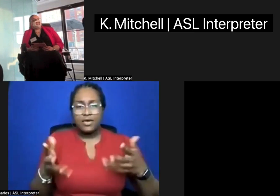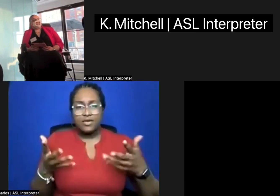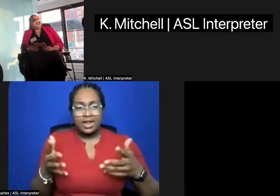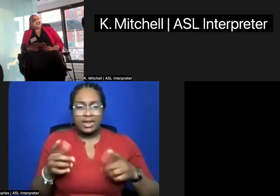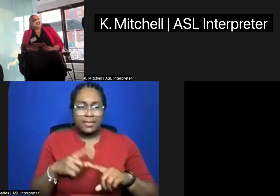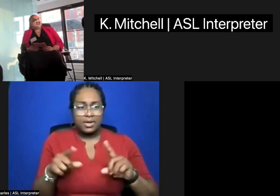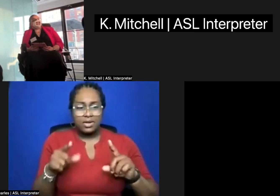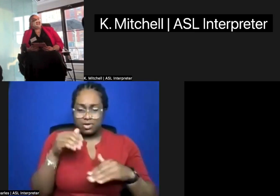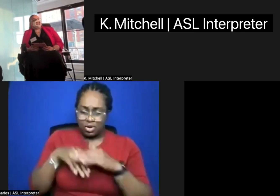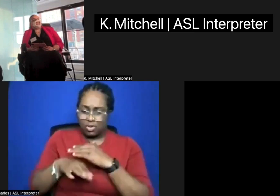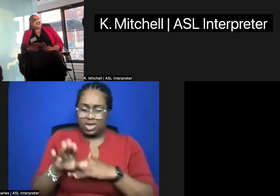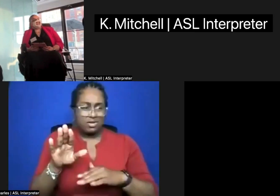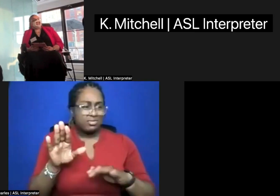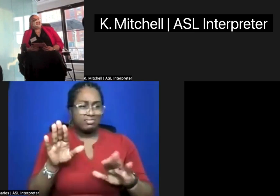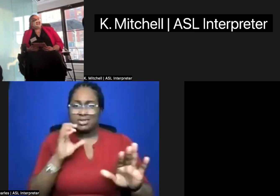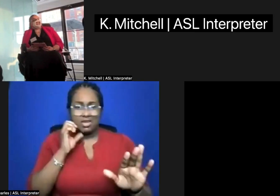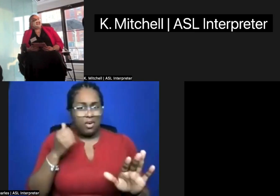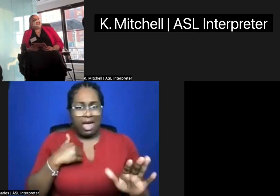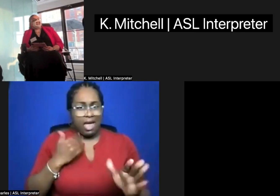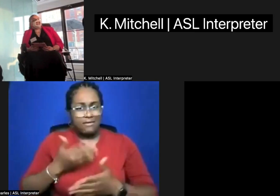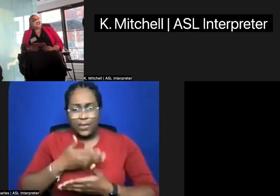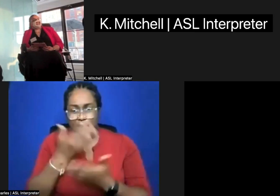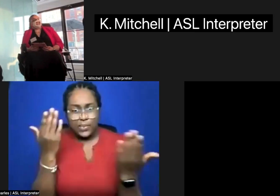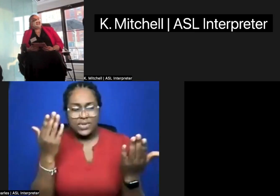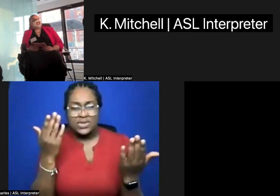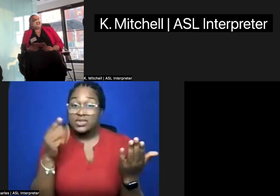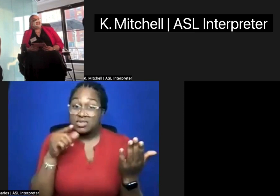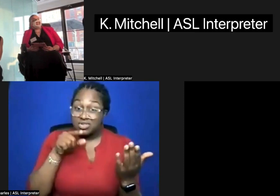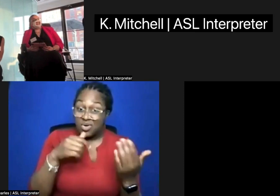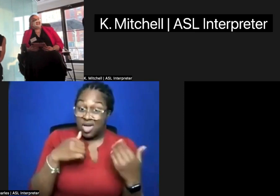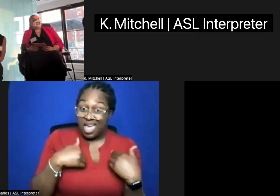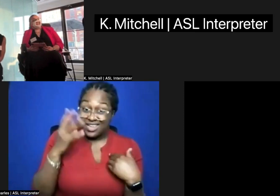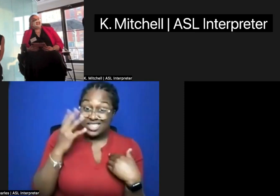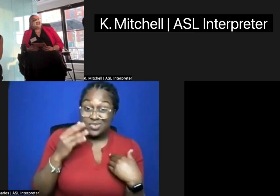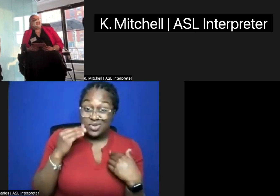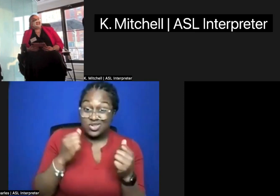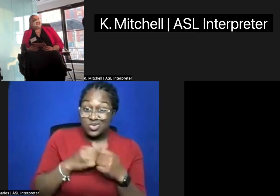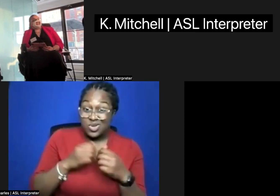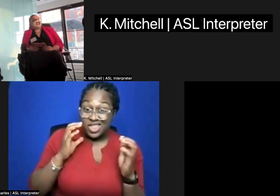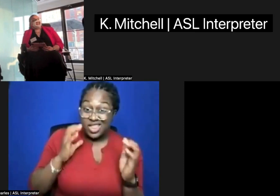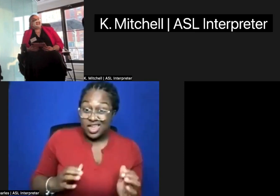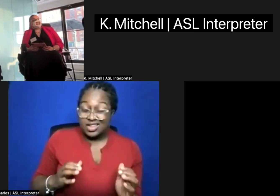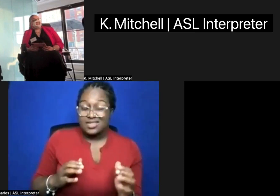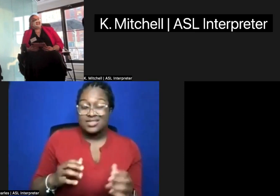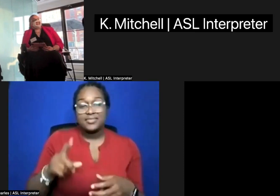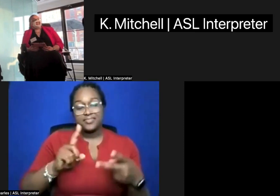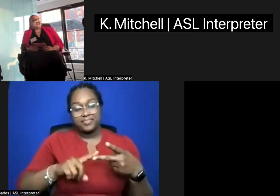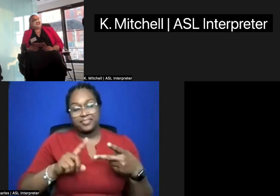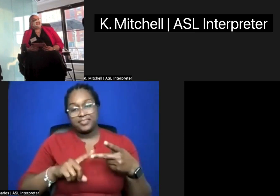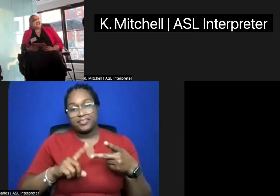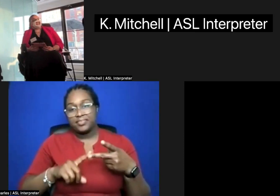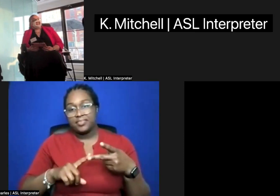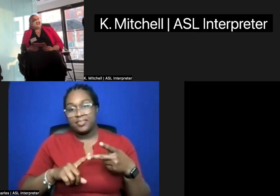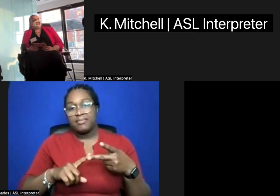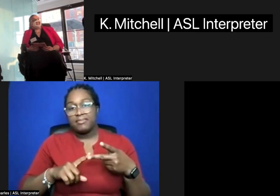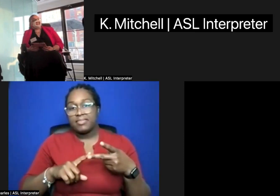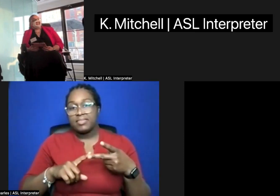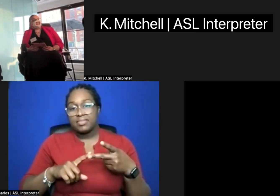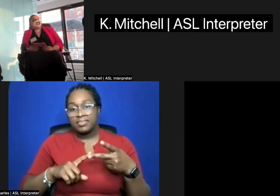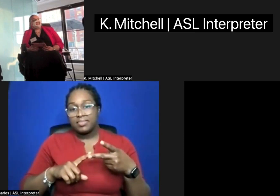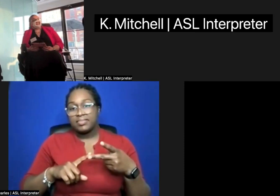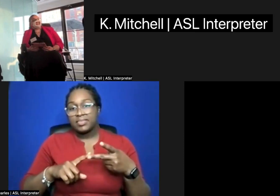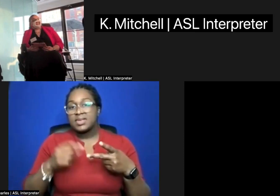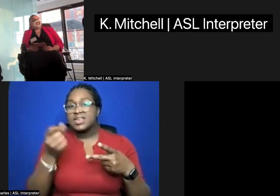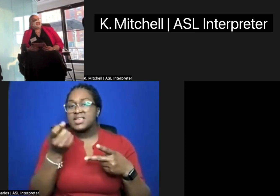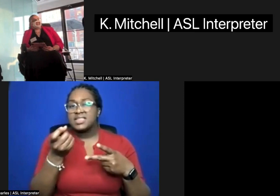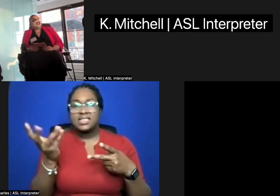experience with your clients. And then also there's several people who also struggle to get